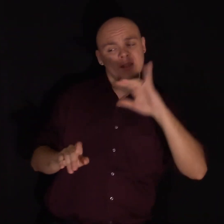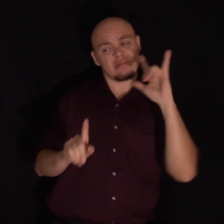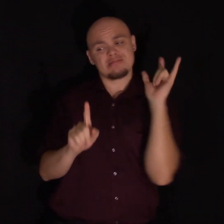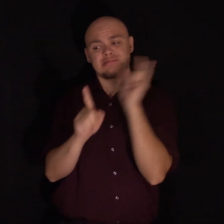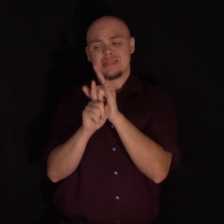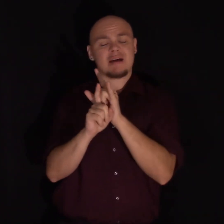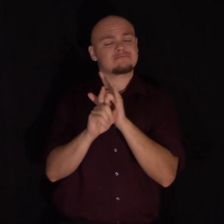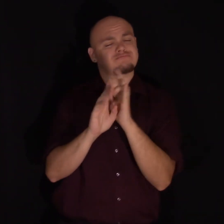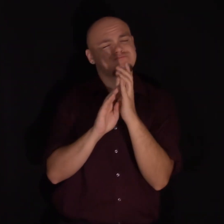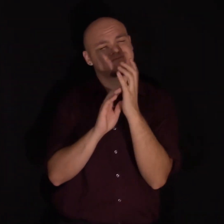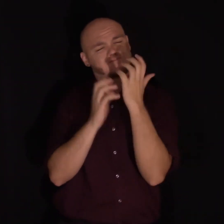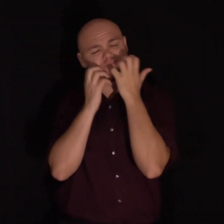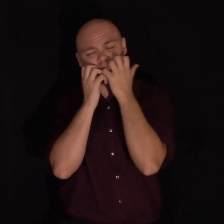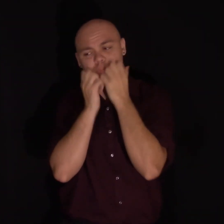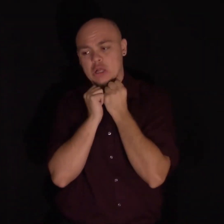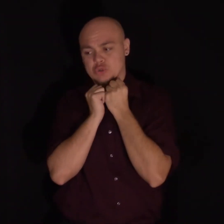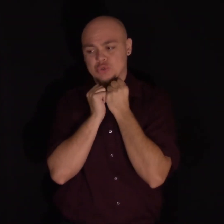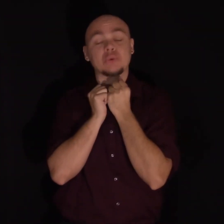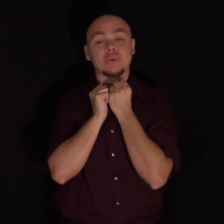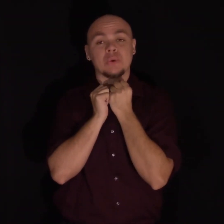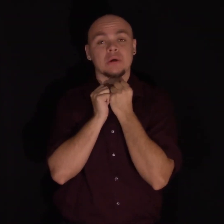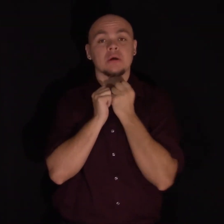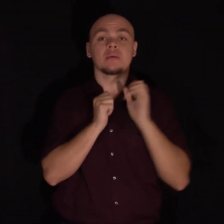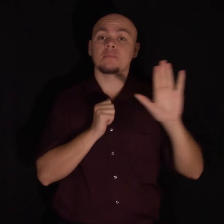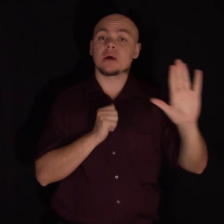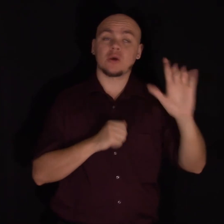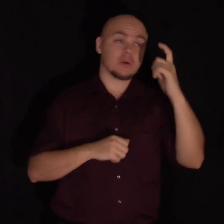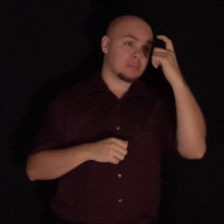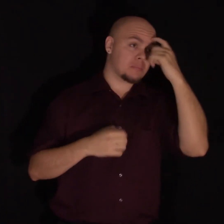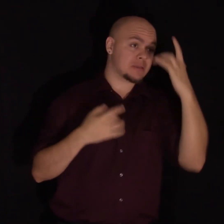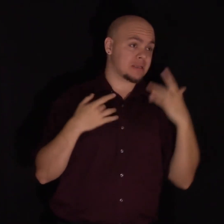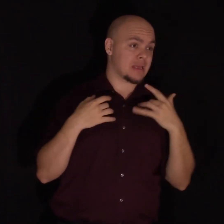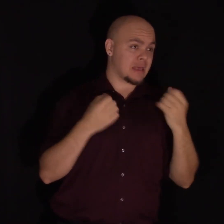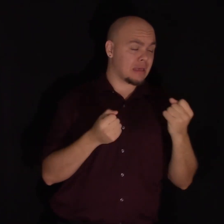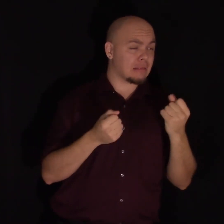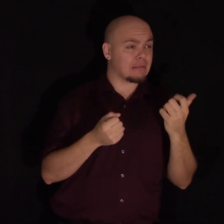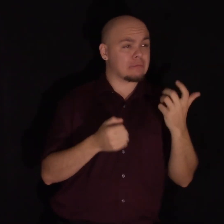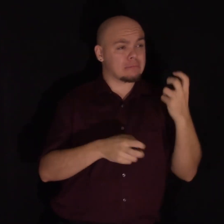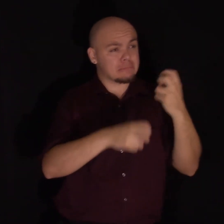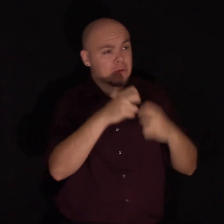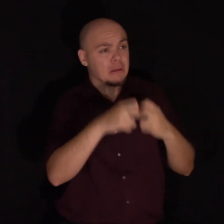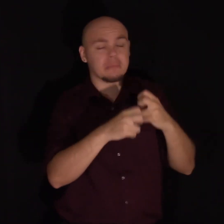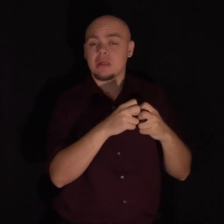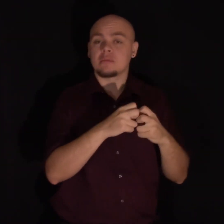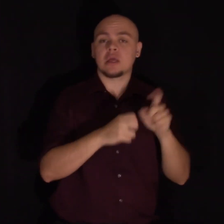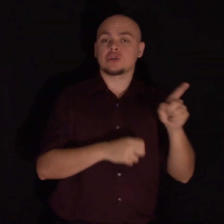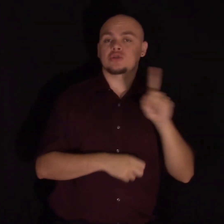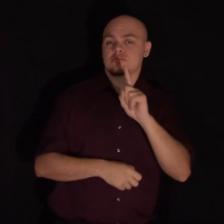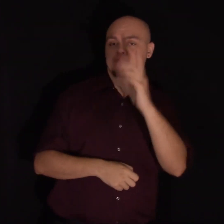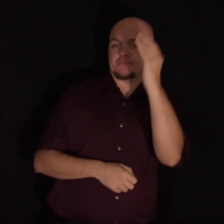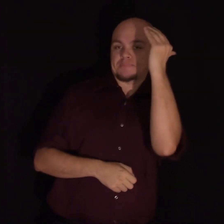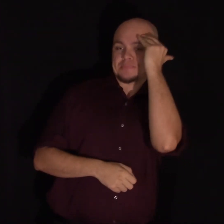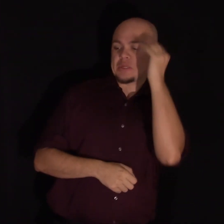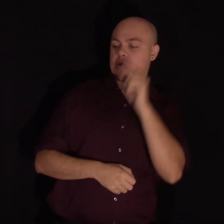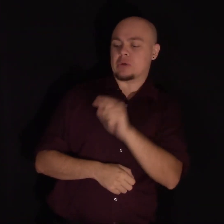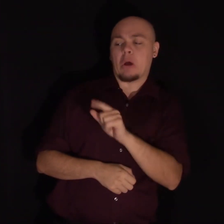in the world. But because of her illness, she was sure that they would be better off without her.